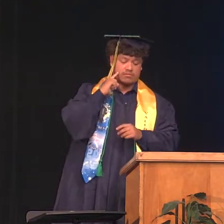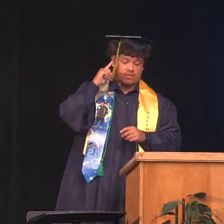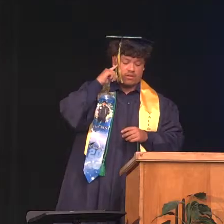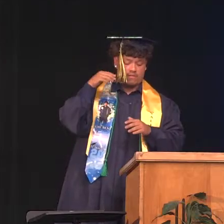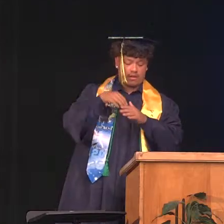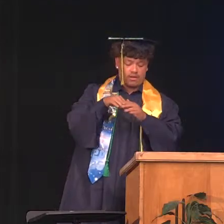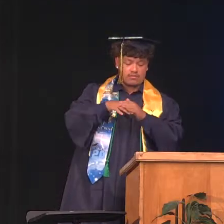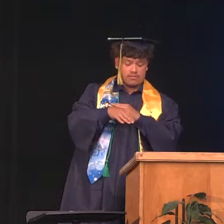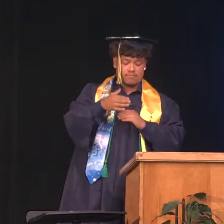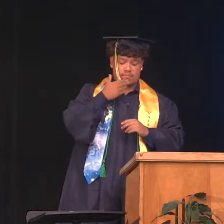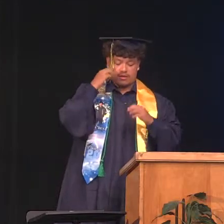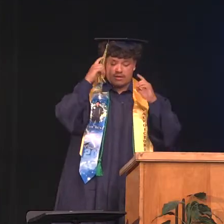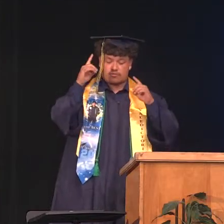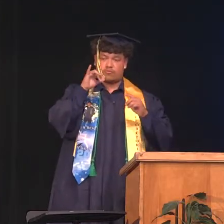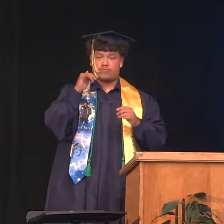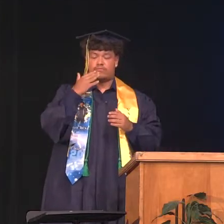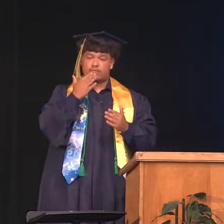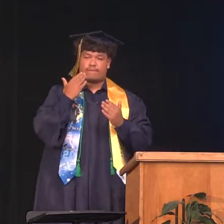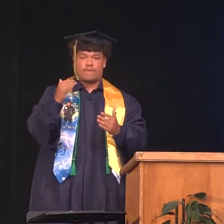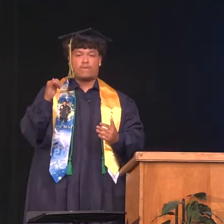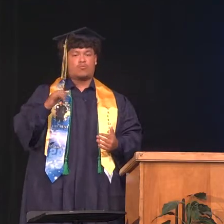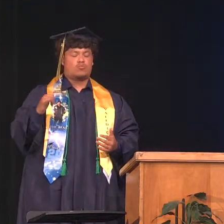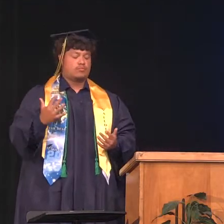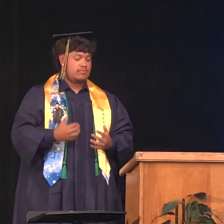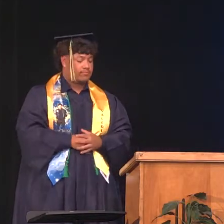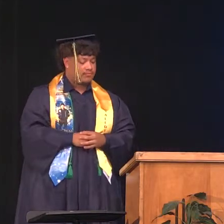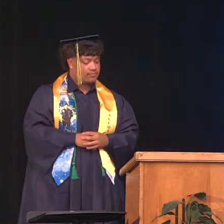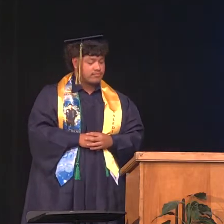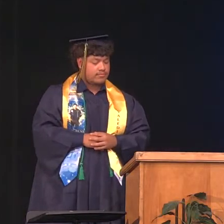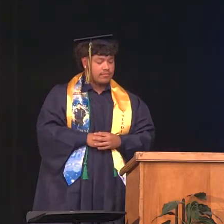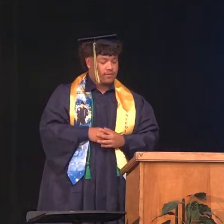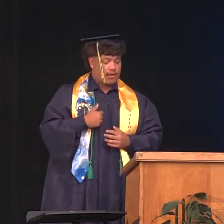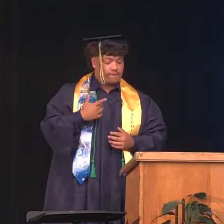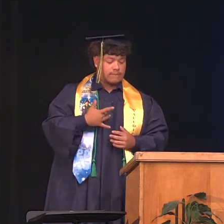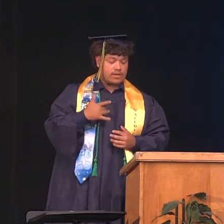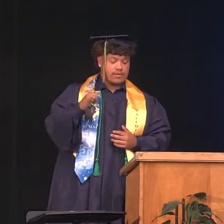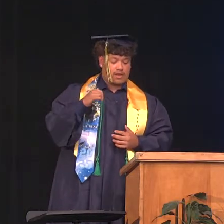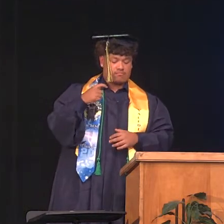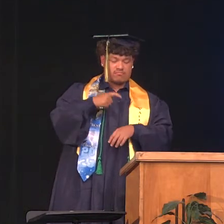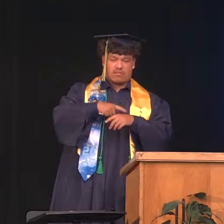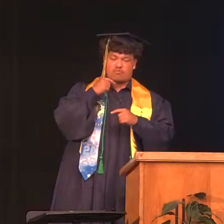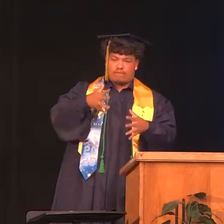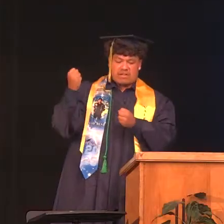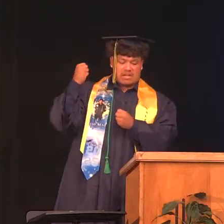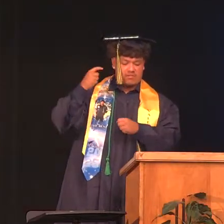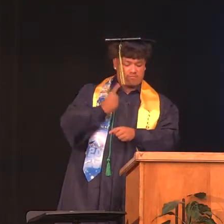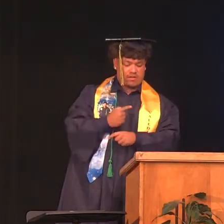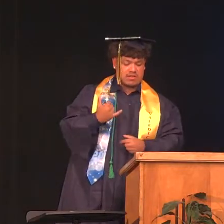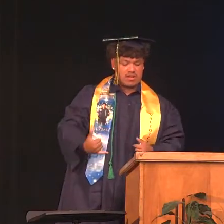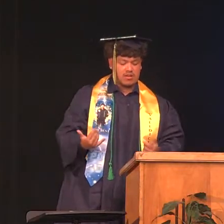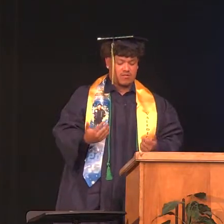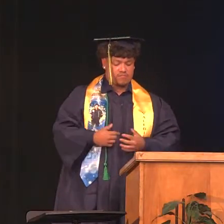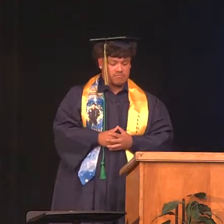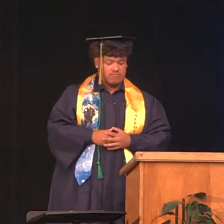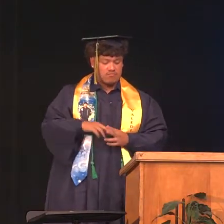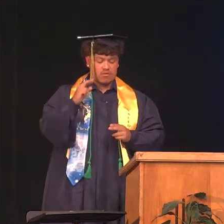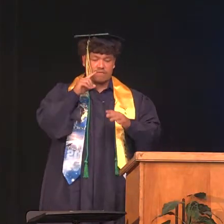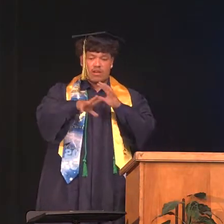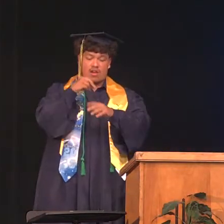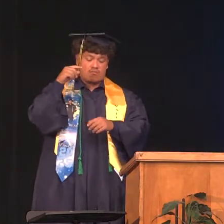kindergarten, and this school is incredibly important for deaf children and their access to education. Time went incredibly fast.